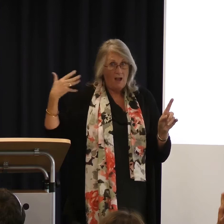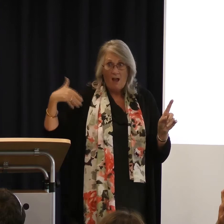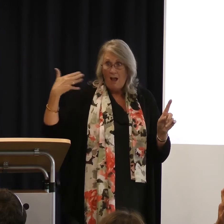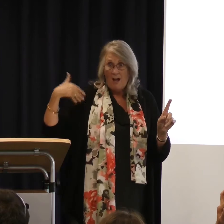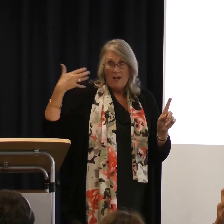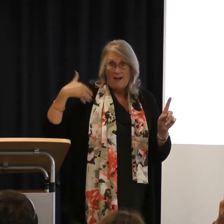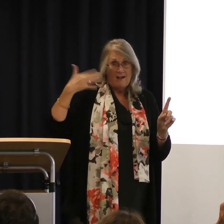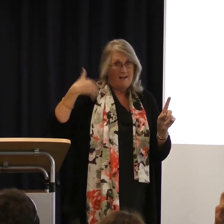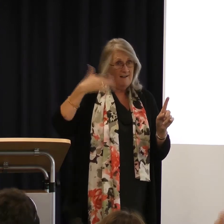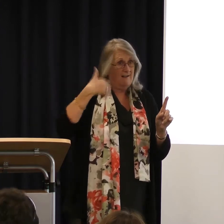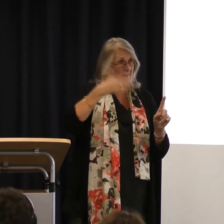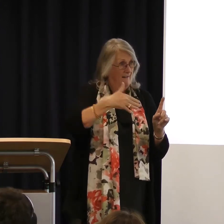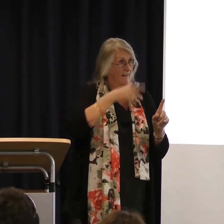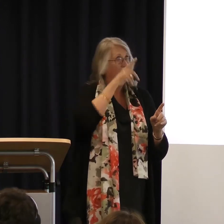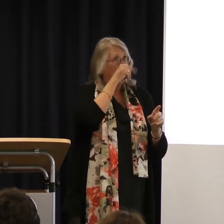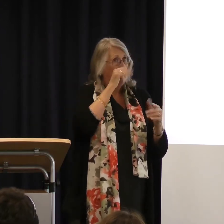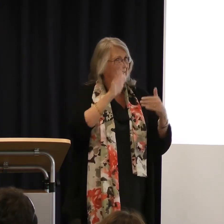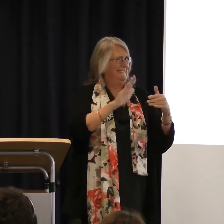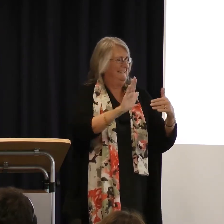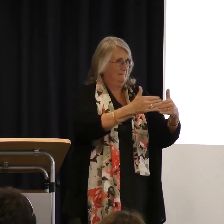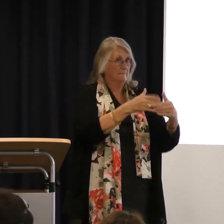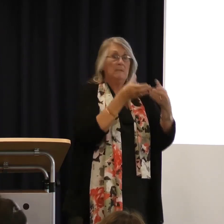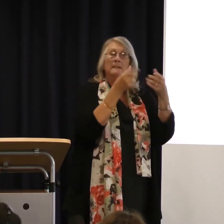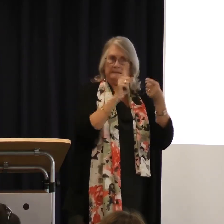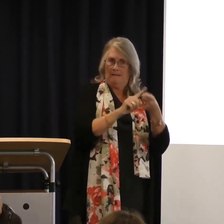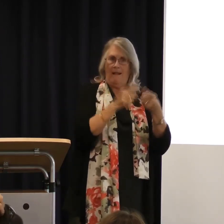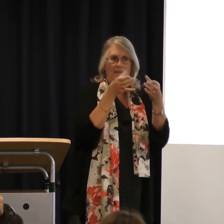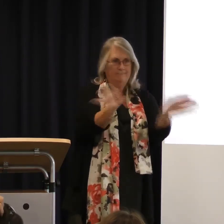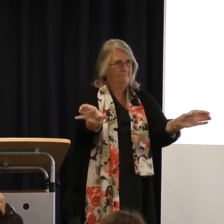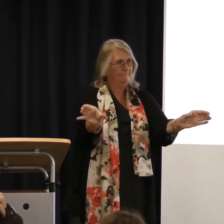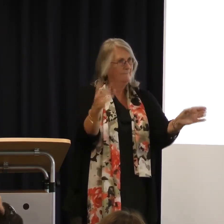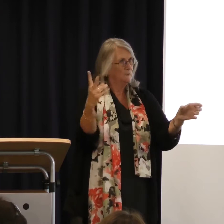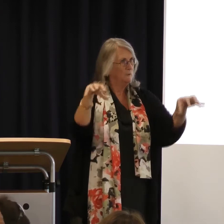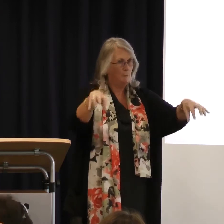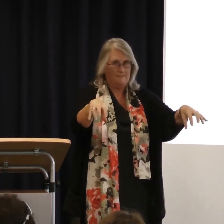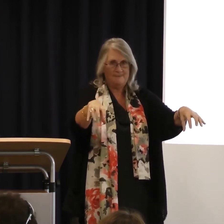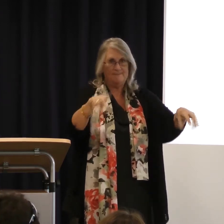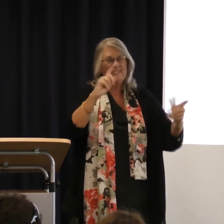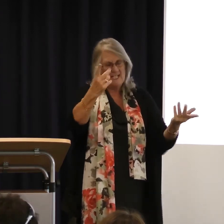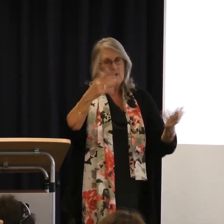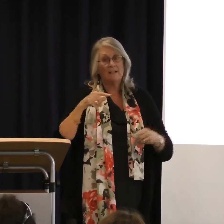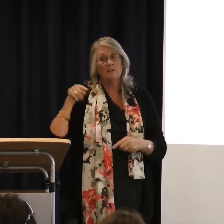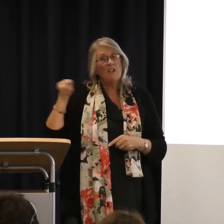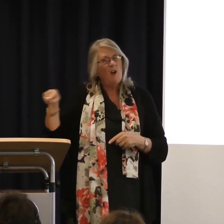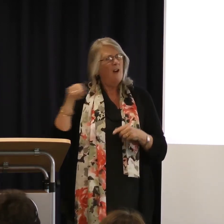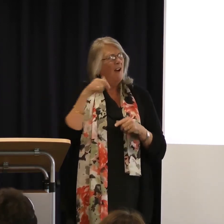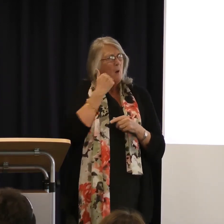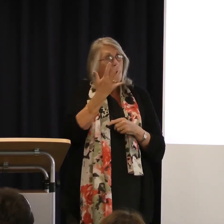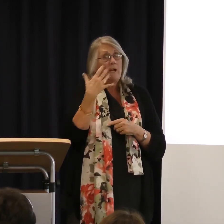was 95 years old. So John Lovett decided to disband the Deaf Committee